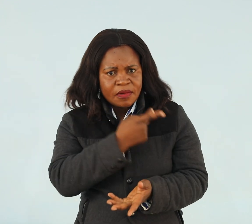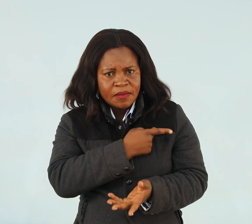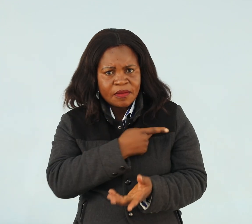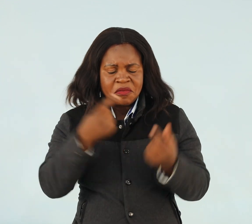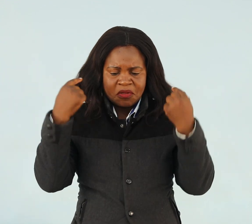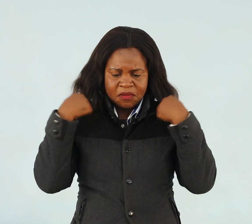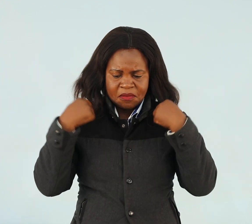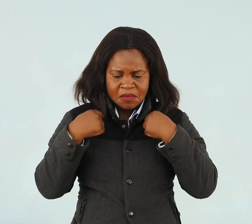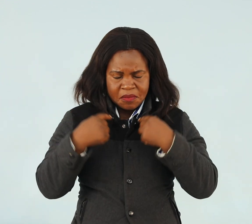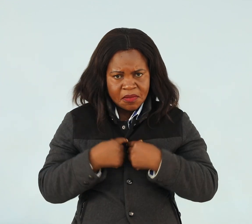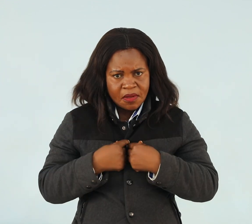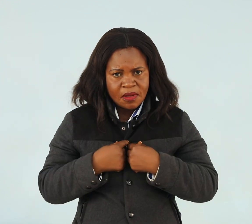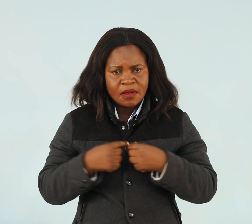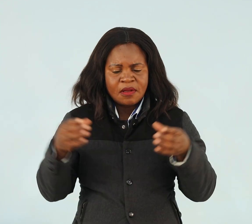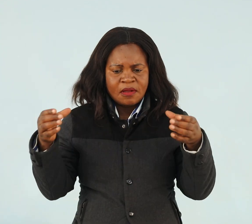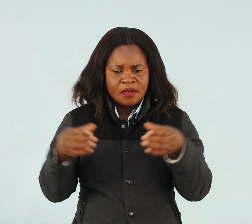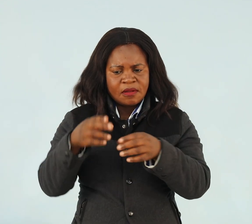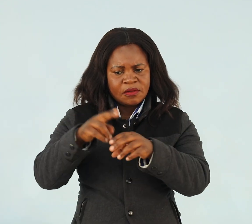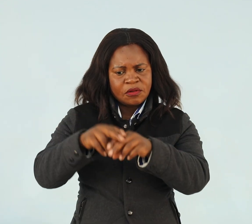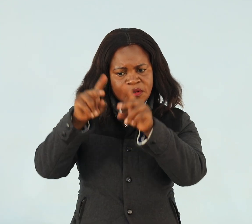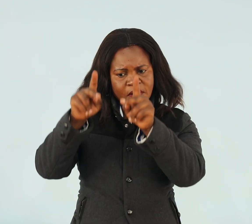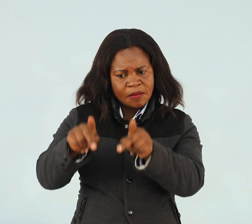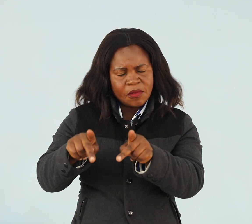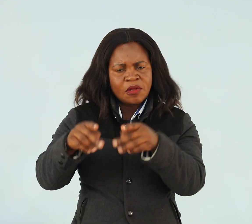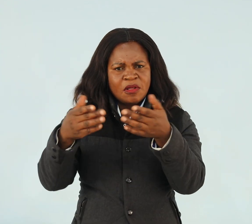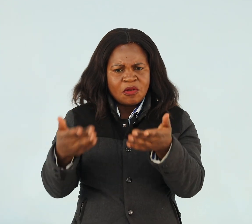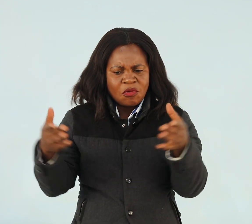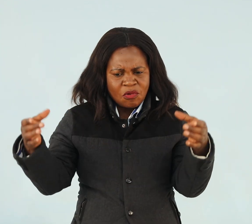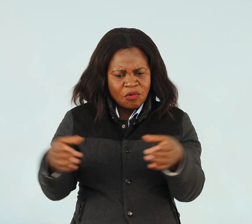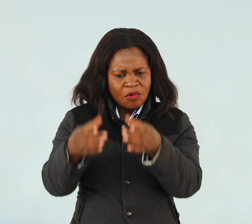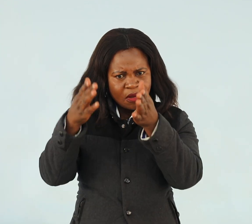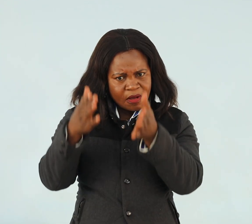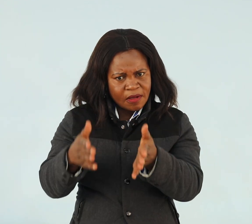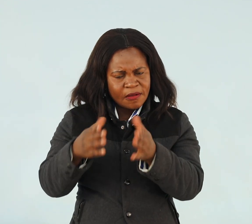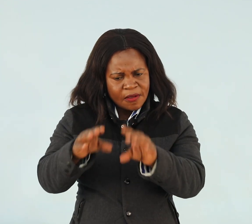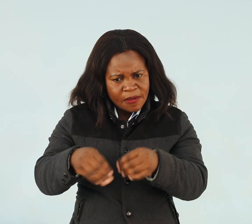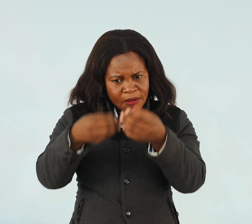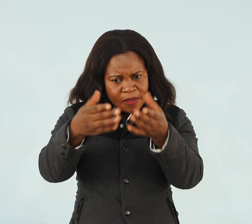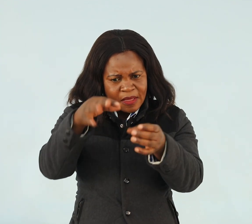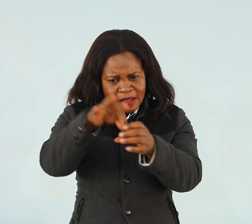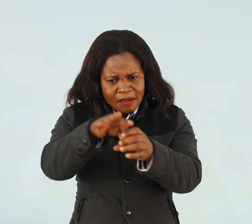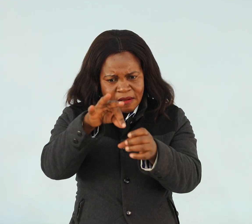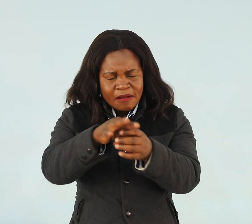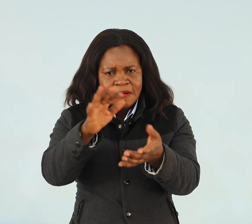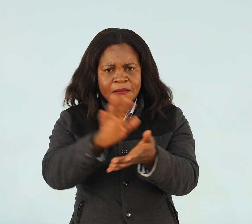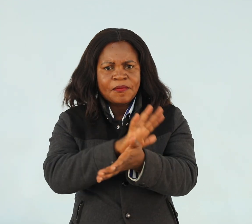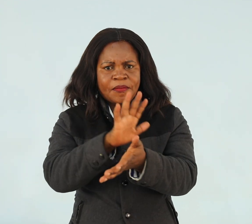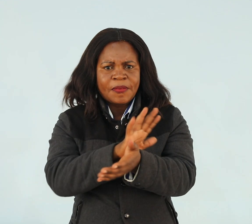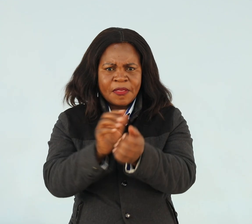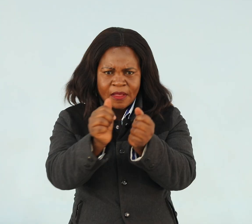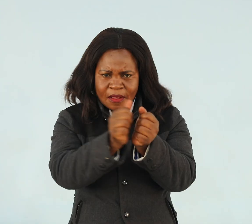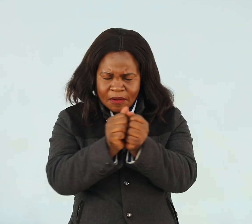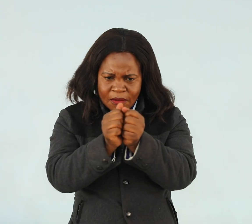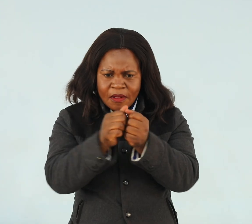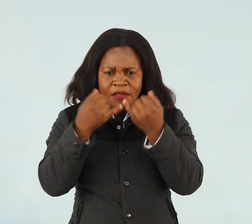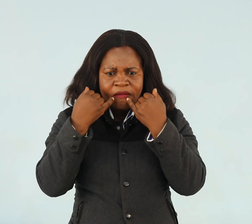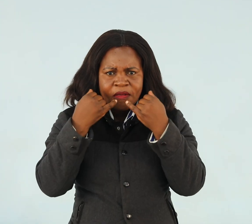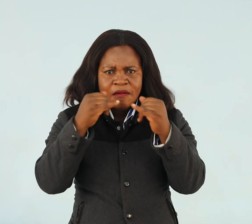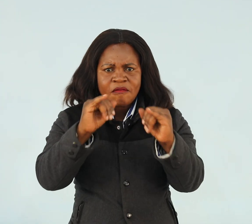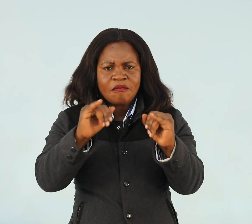council chairperson, or councillor to submit nomination papers together with an affidavit confirming that